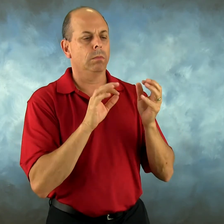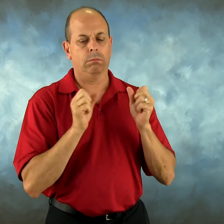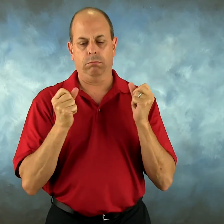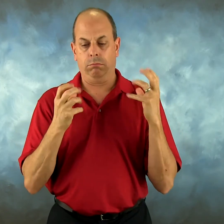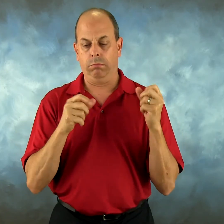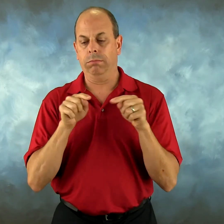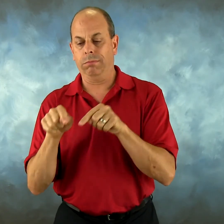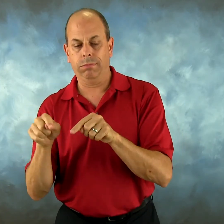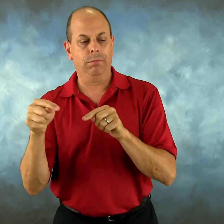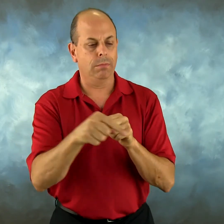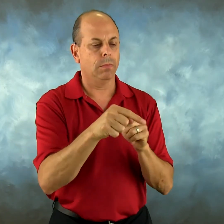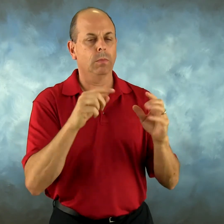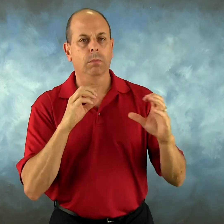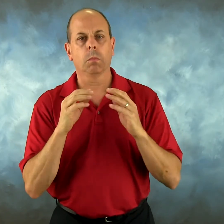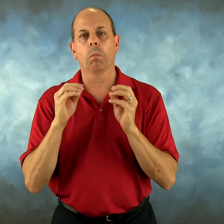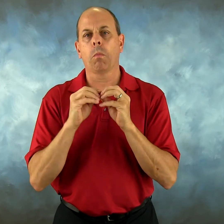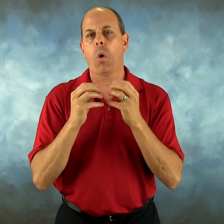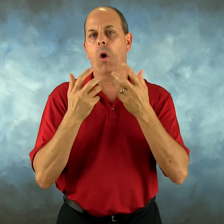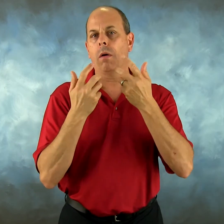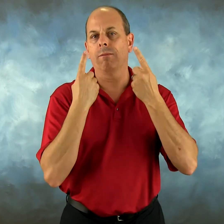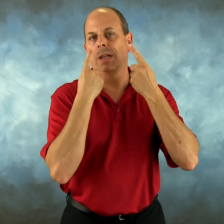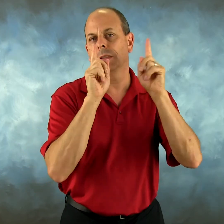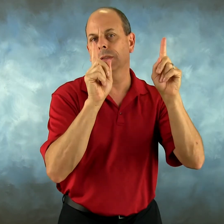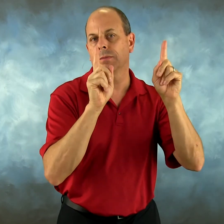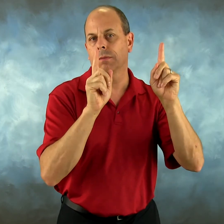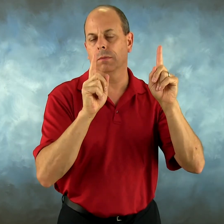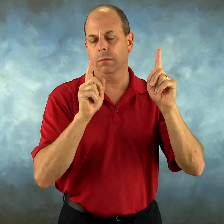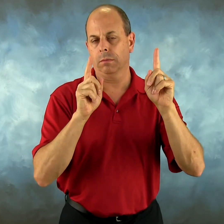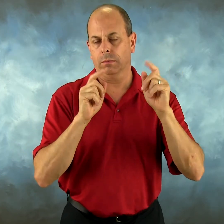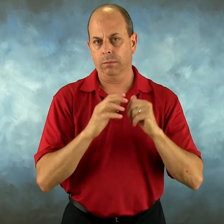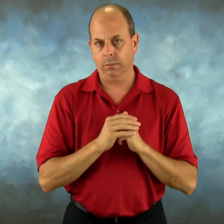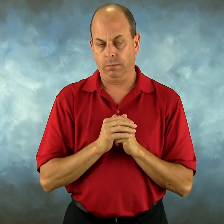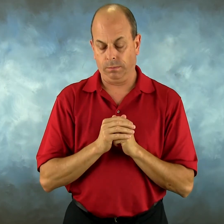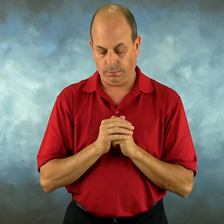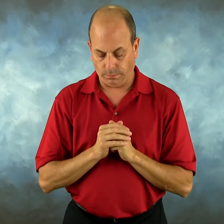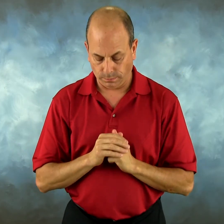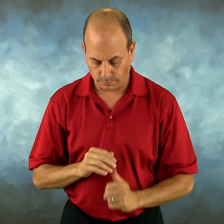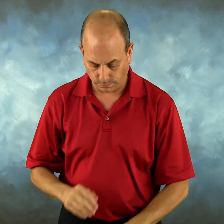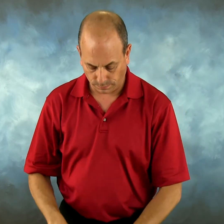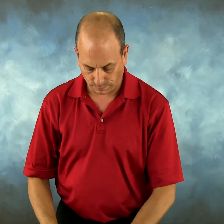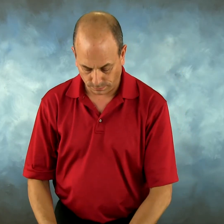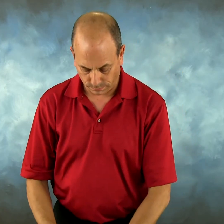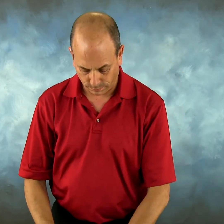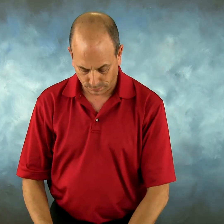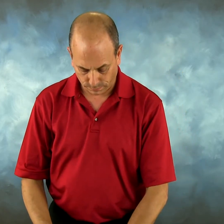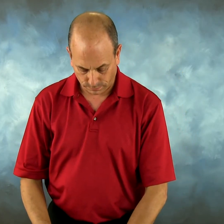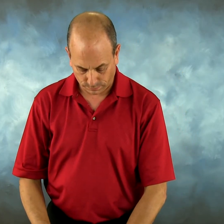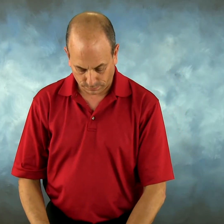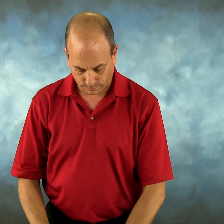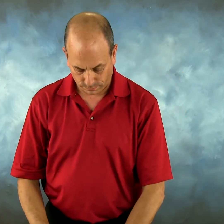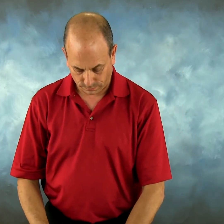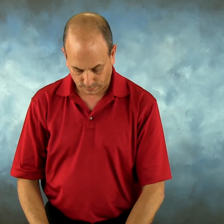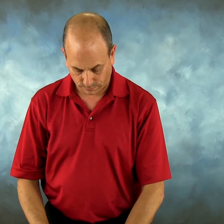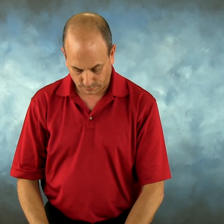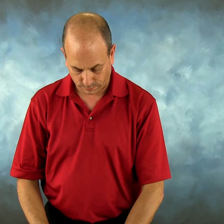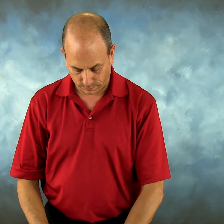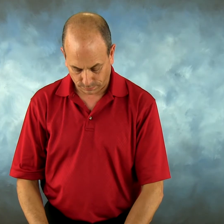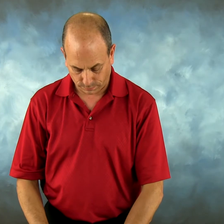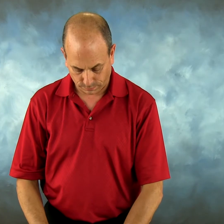minimal language skills. A certified deaf interpreter will help ensure effective communication.